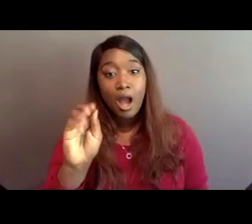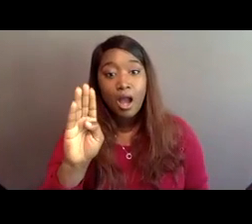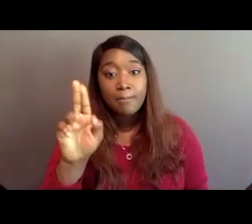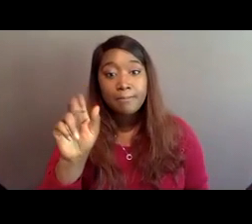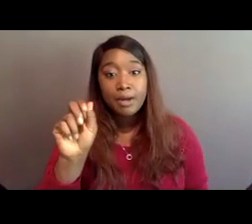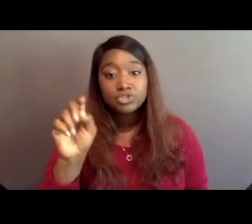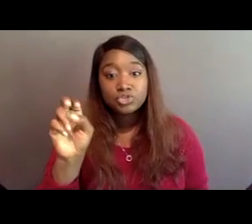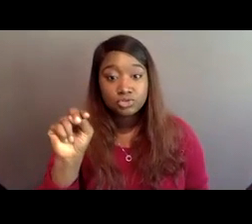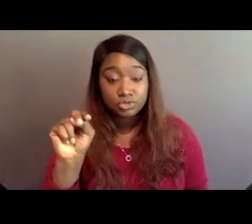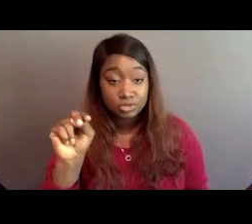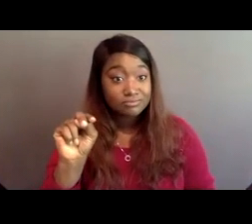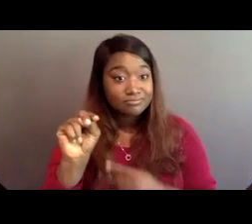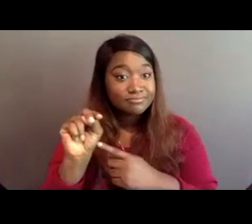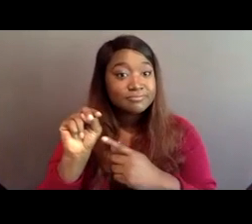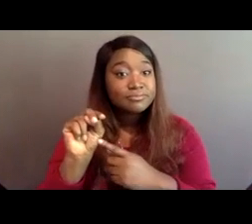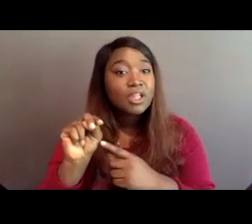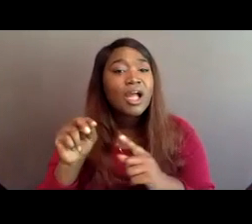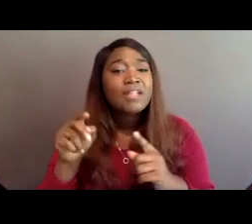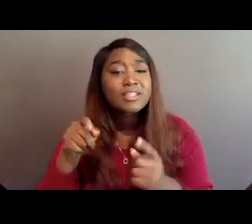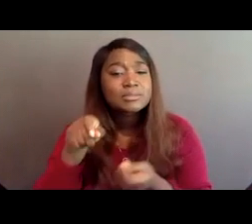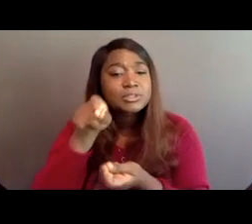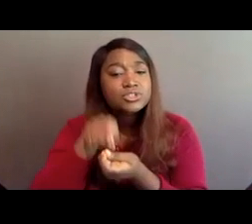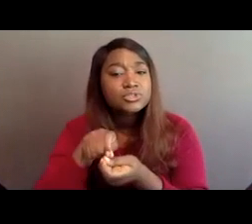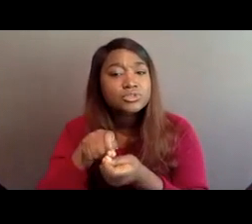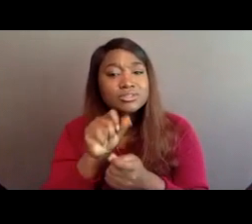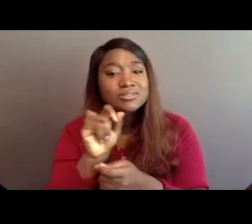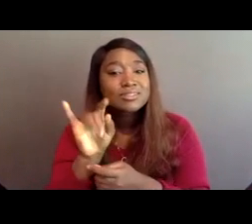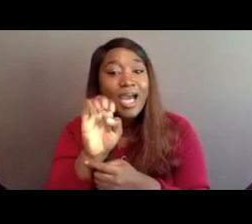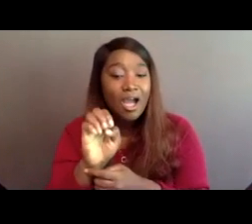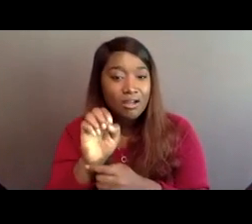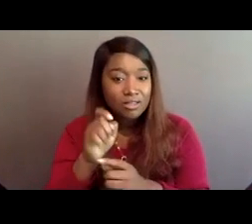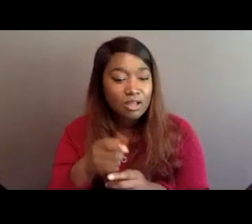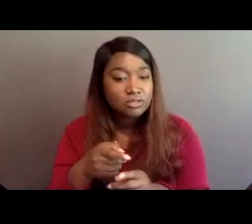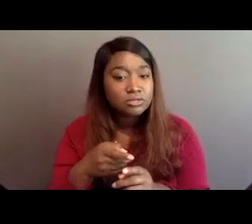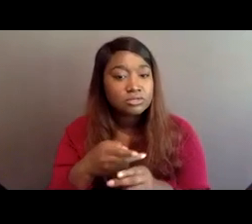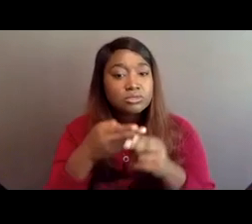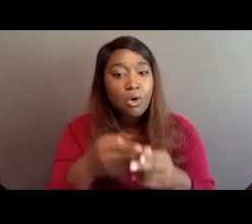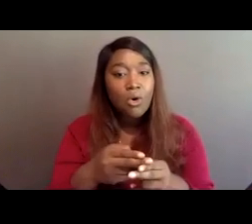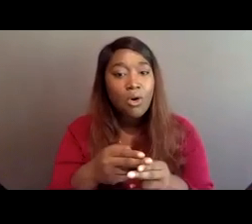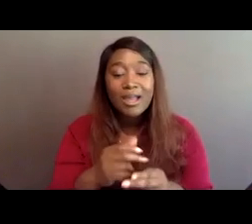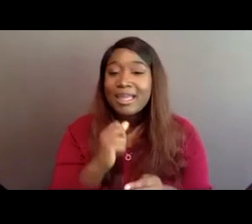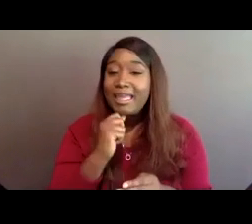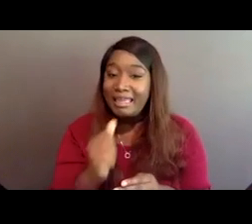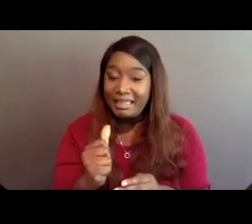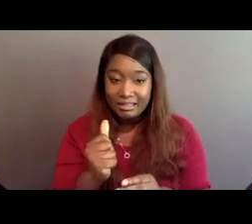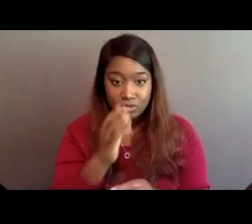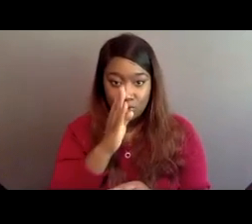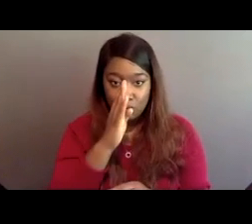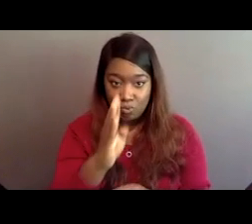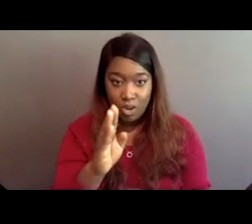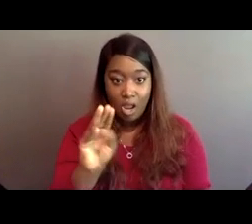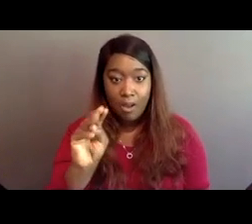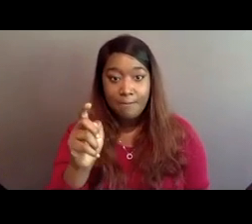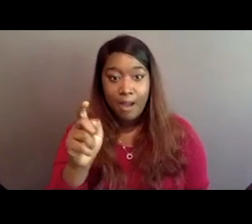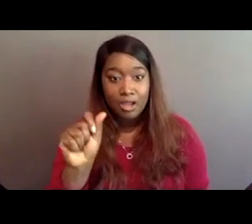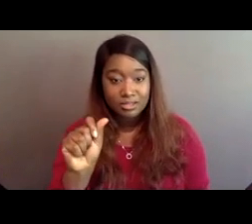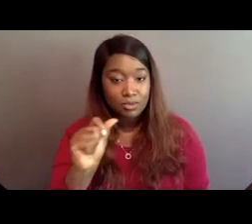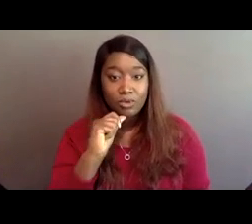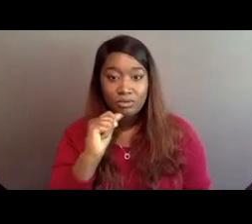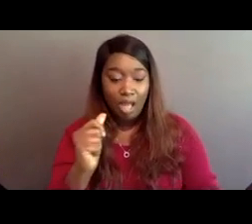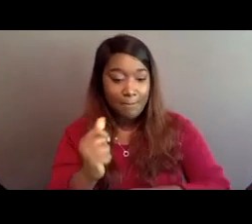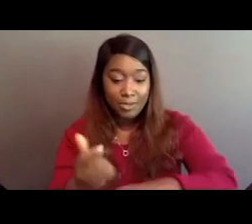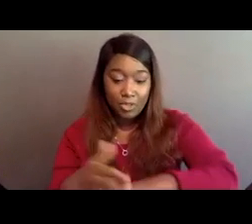Moxibustion, this is a particular style. This is called indirect moxa, because we're not actually directly applying the moxa on the skin.